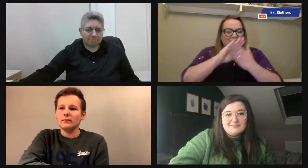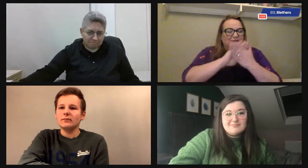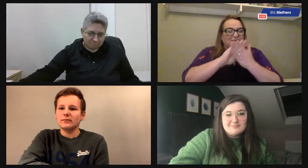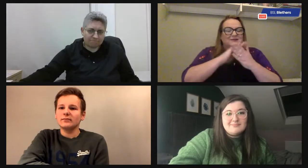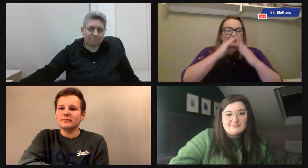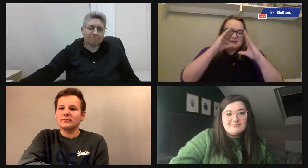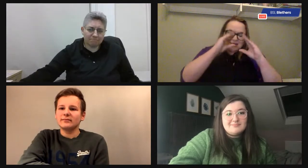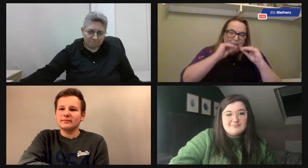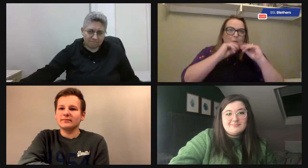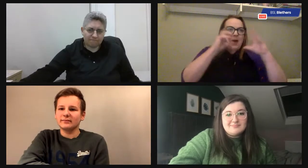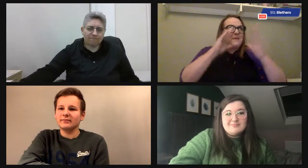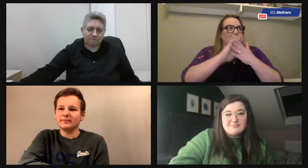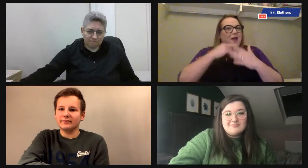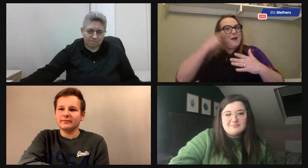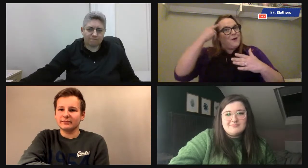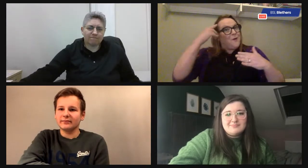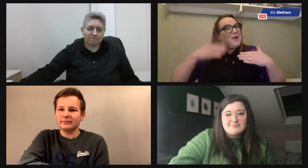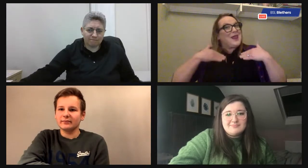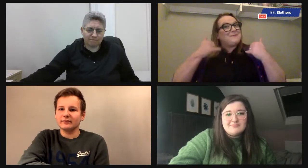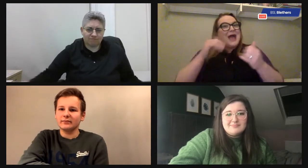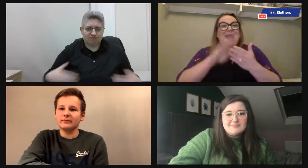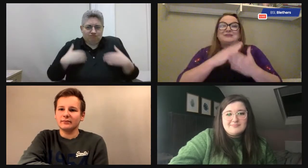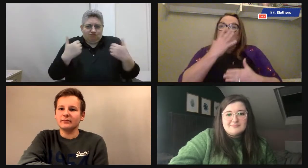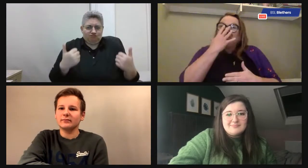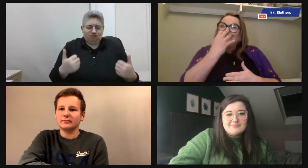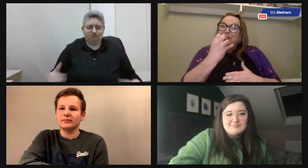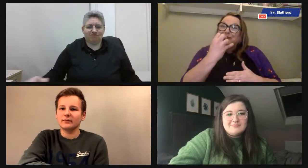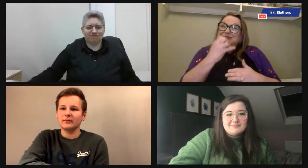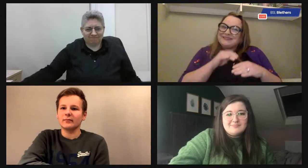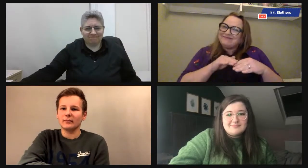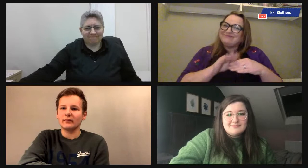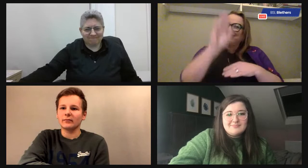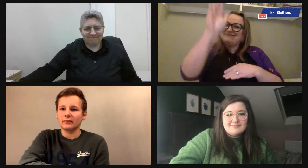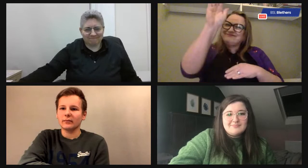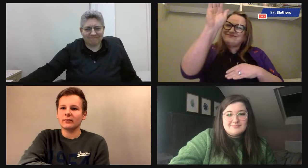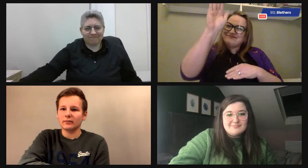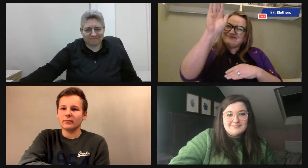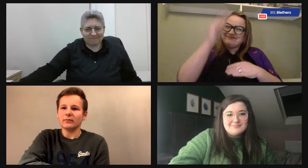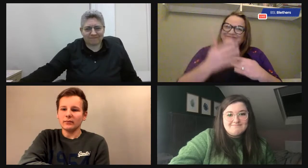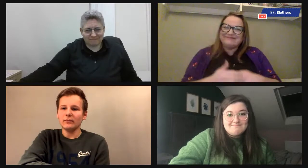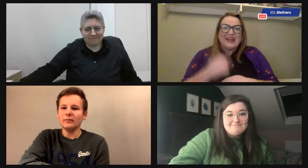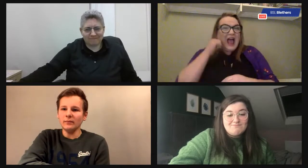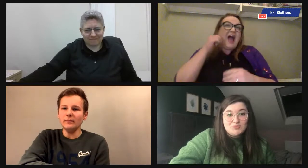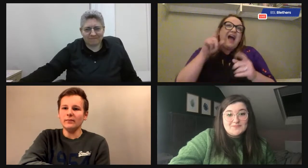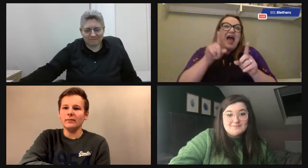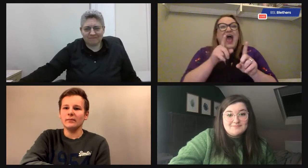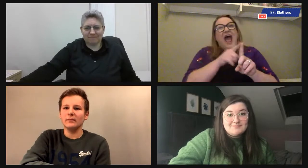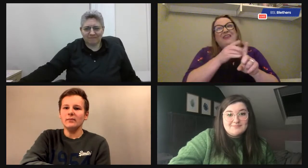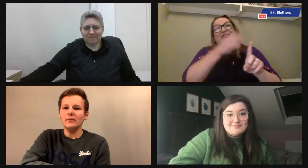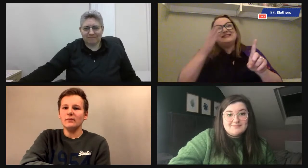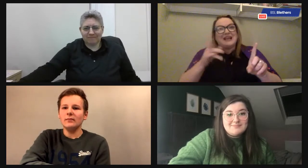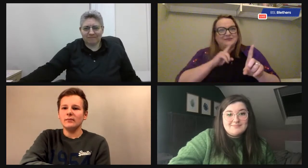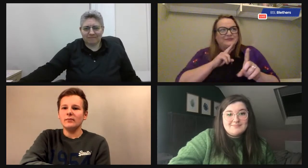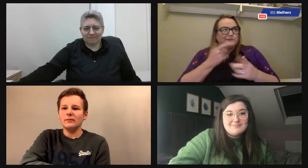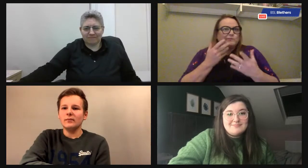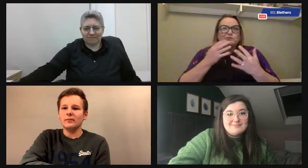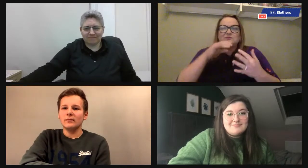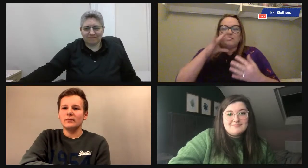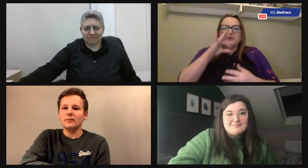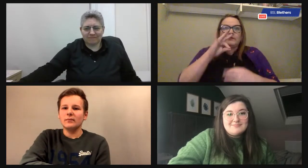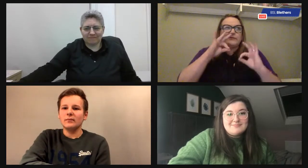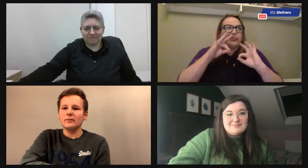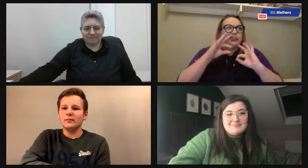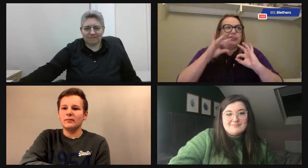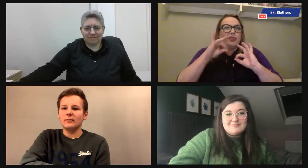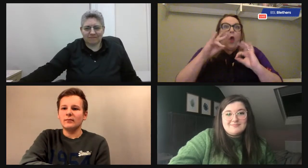is we need to try and, as Kirsten says, retrain the body to have between 7 and 9 hours sleep, knowing that Feel your well.